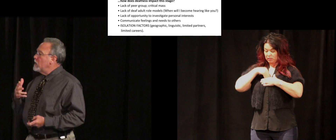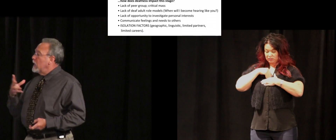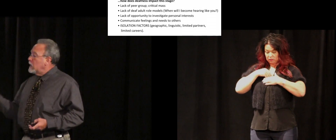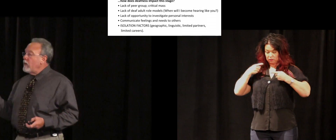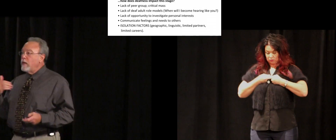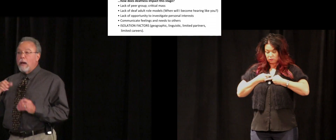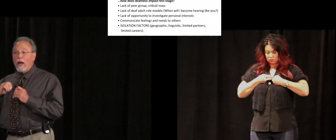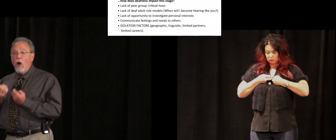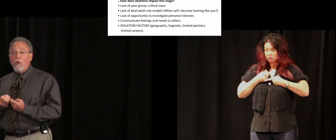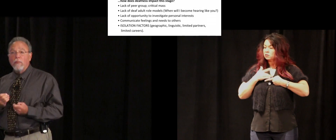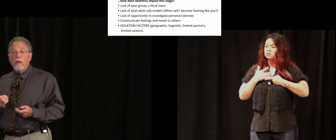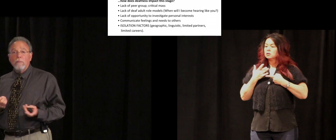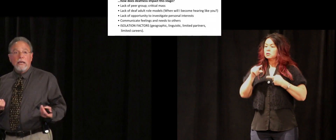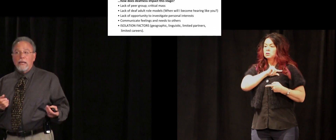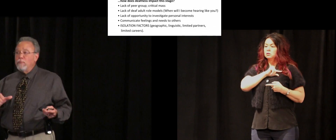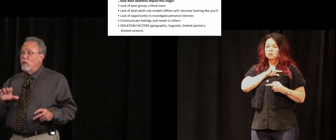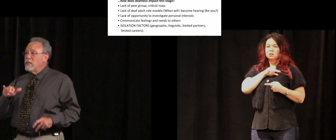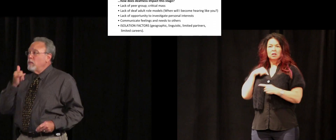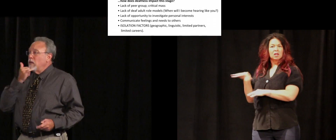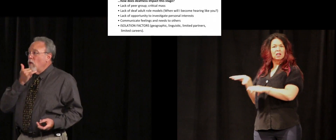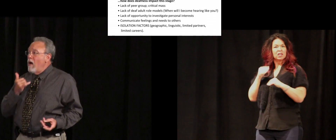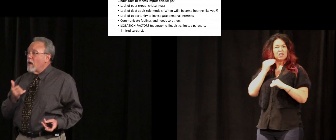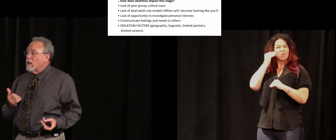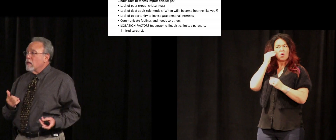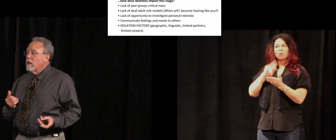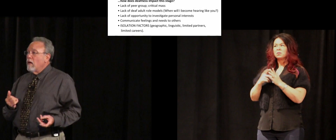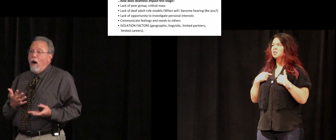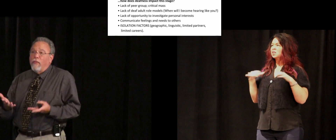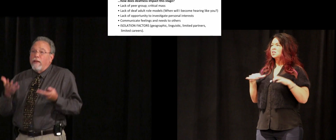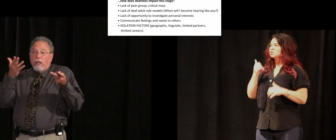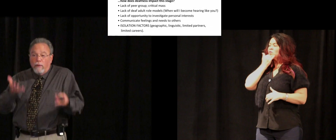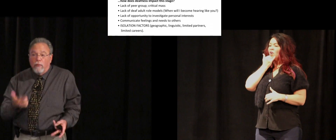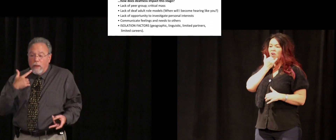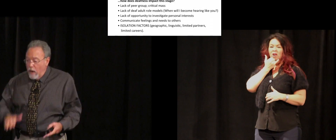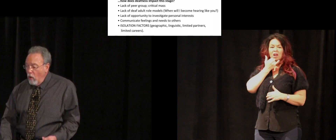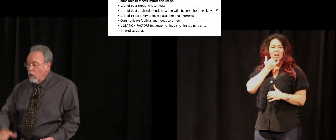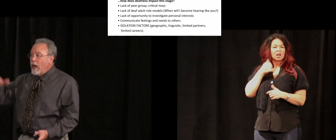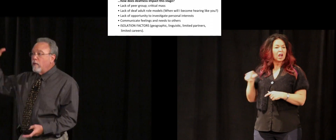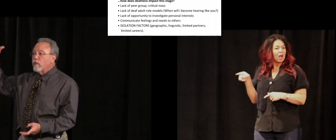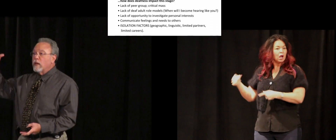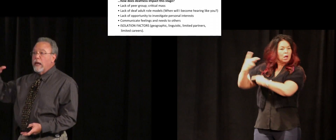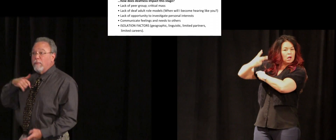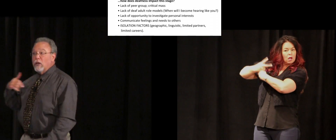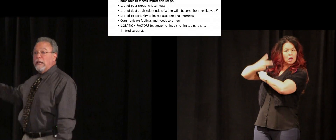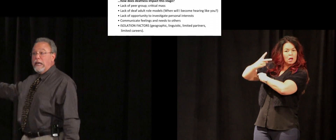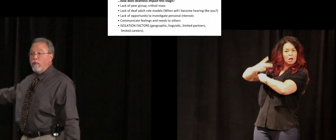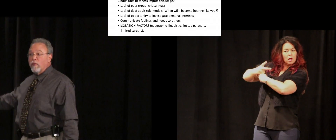Opportunity to investigate personal interest also. Not often.